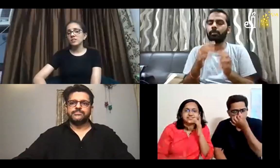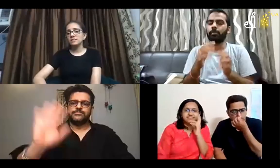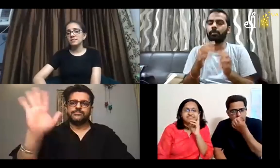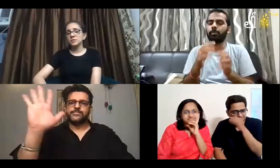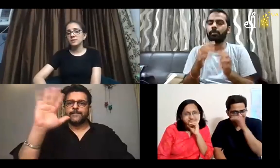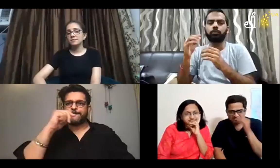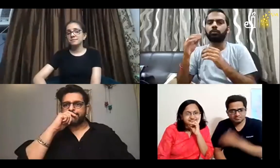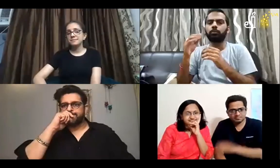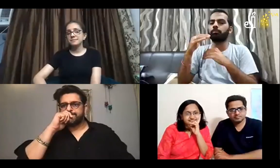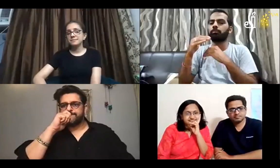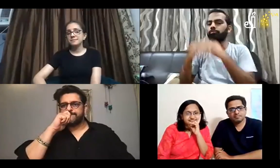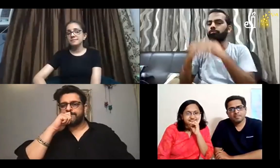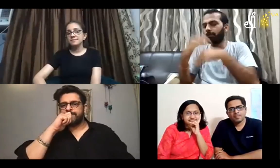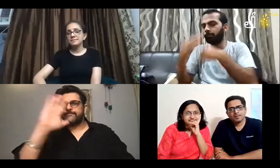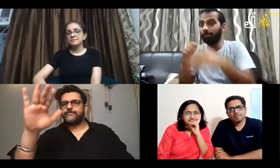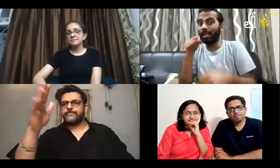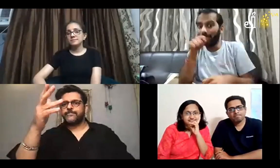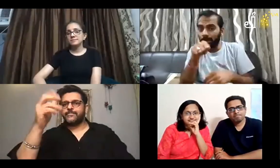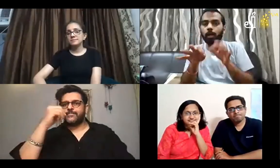sorry, your internet's going.